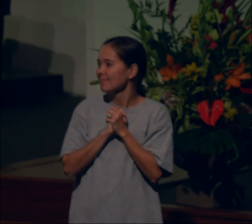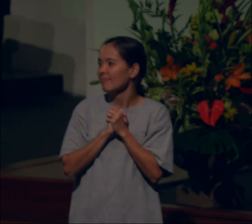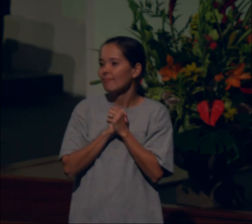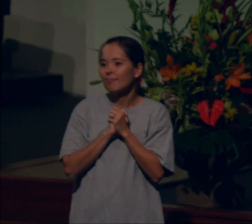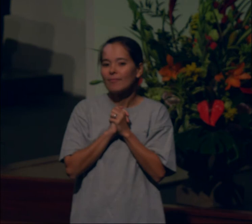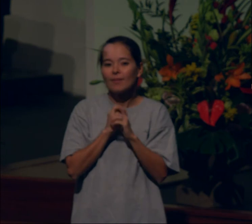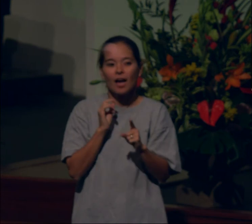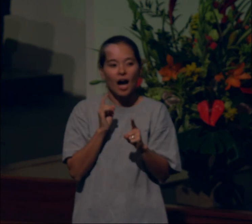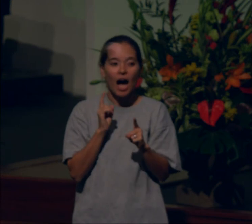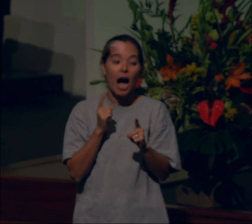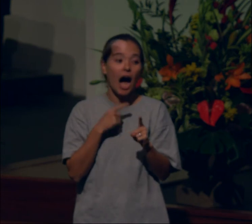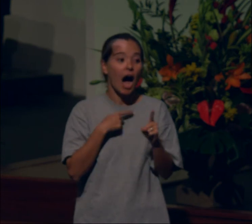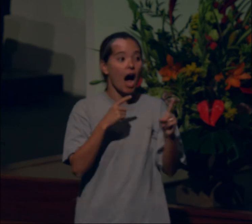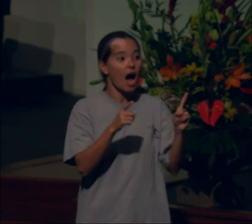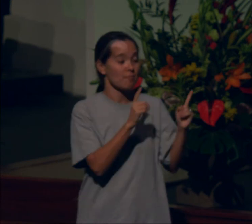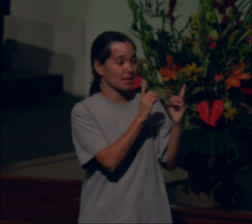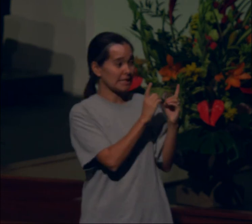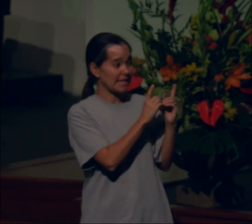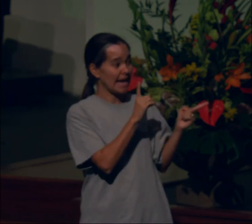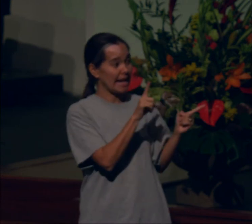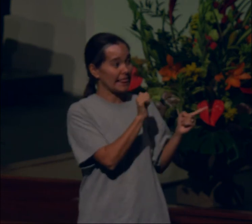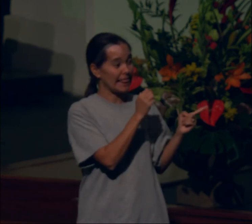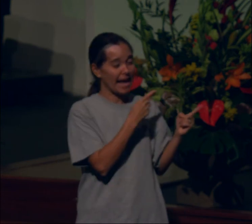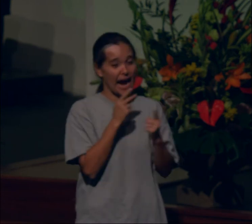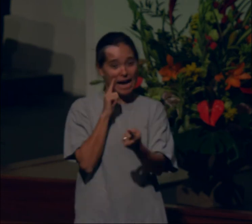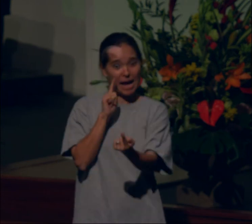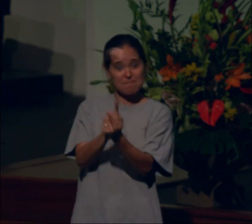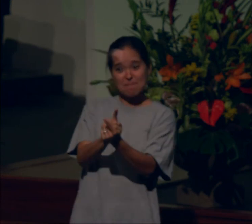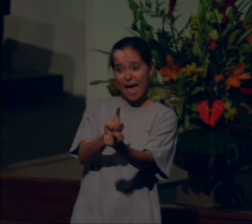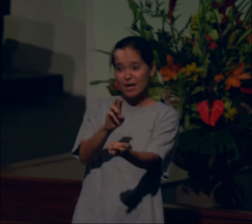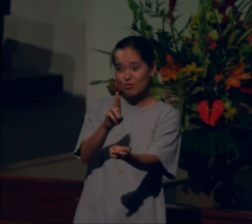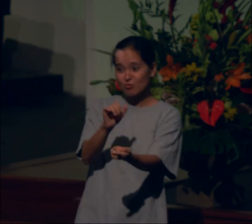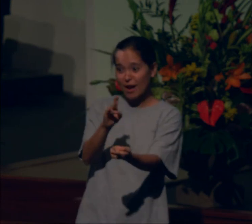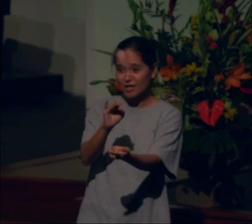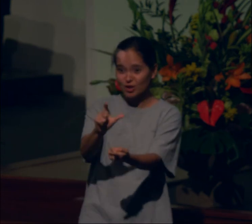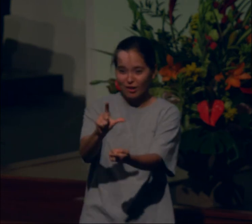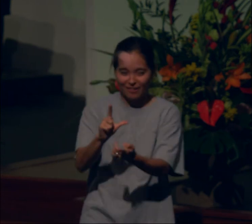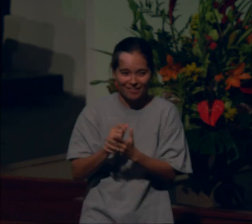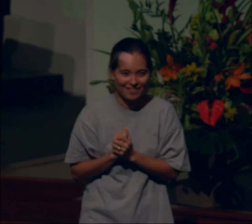I've been with Leah, and I just found Rachel.